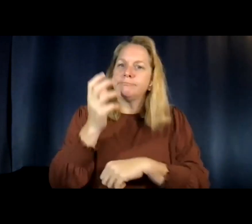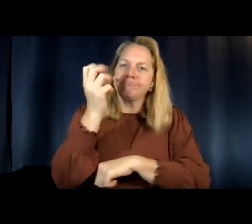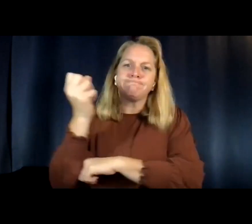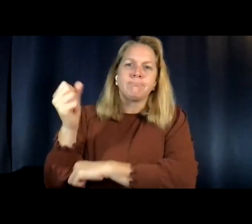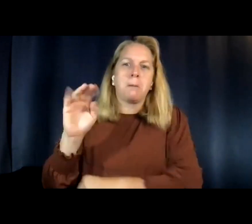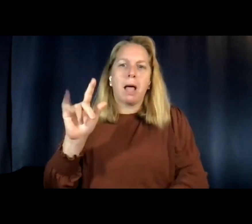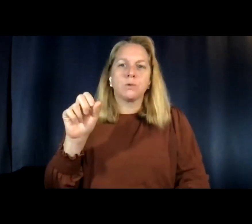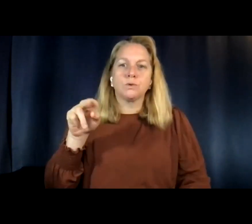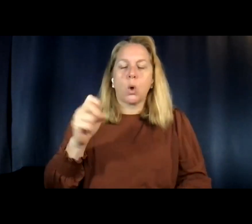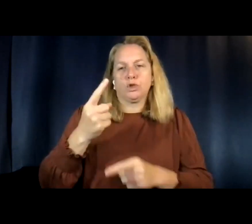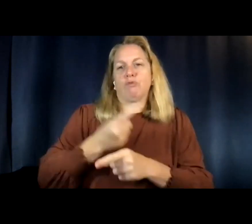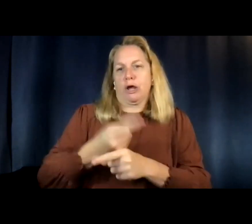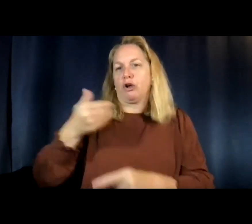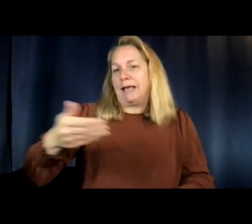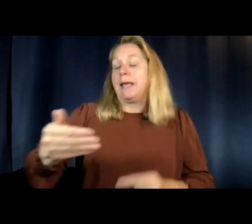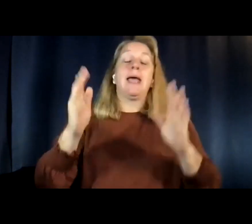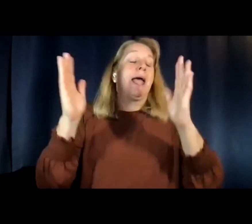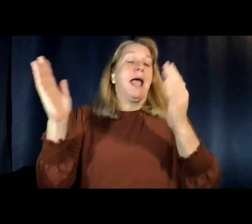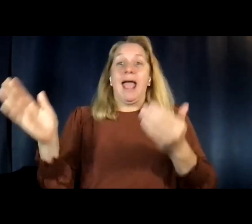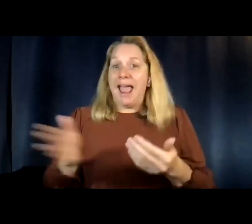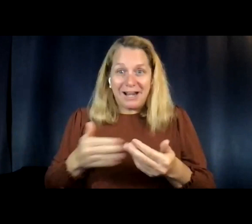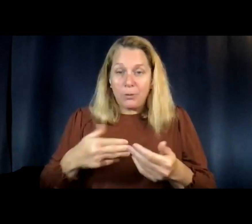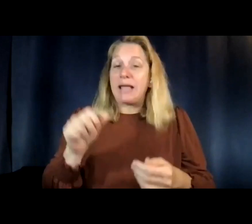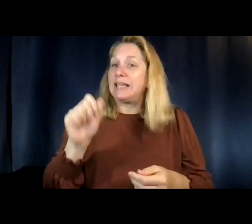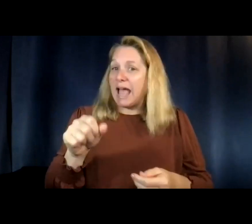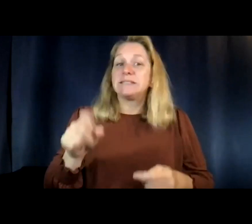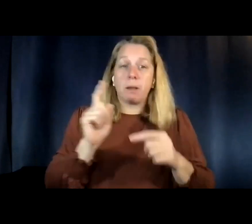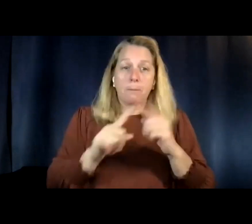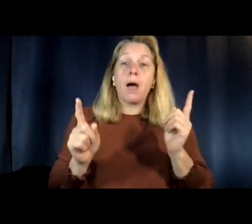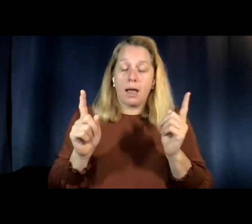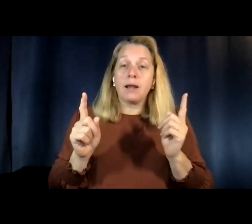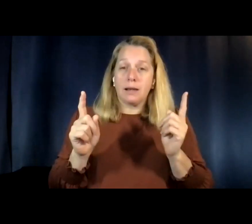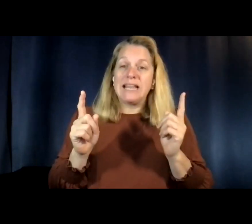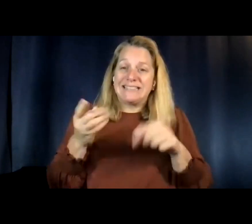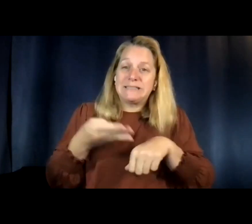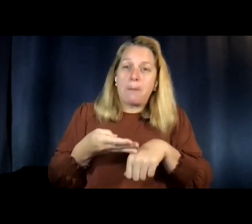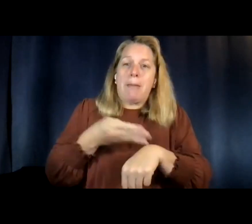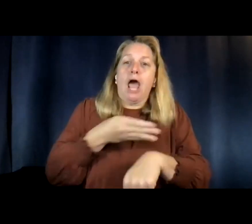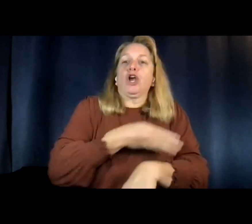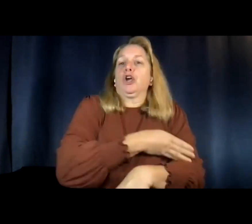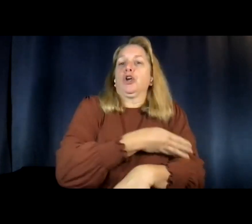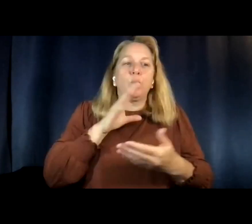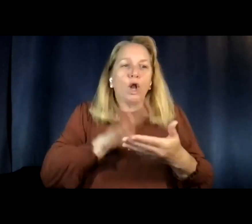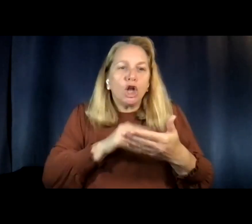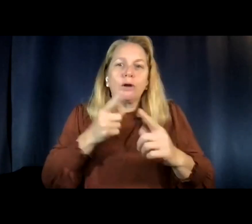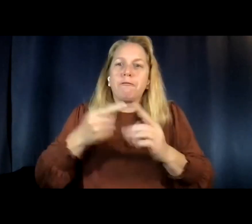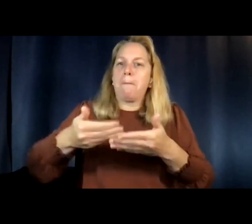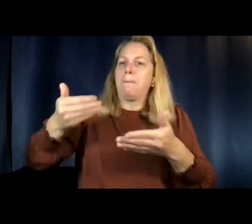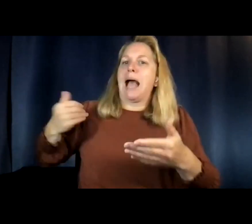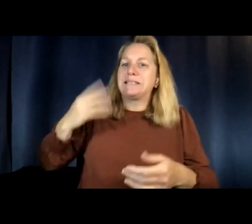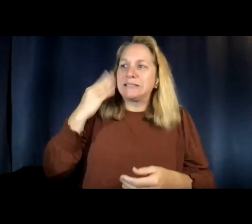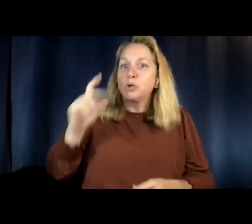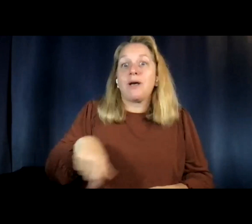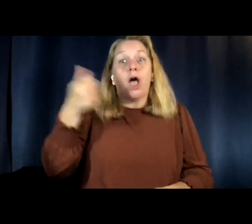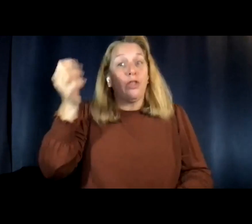So anyways, but it's way better to learn from the experiences of other parents, which is